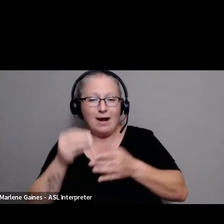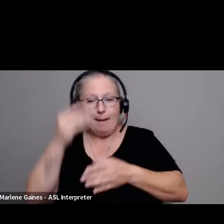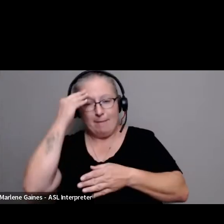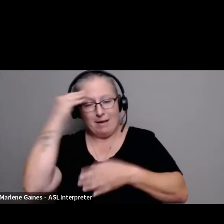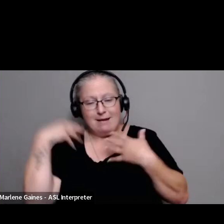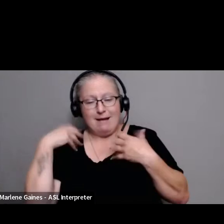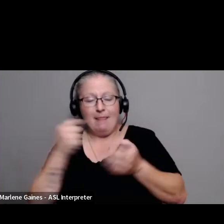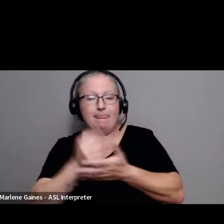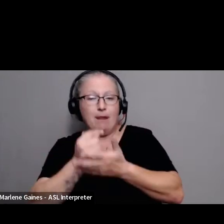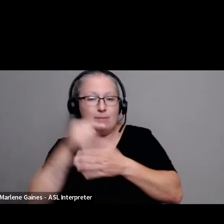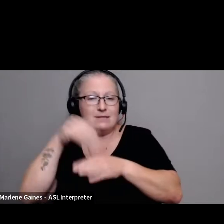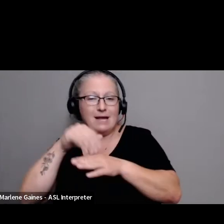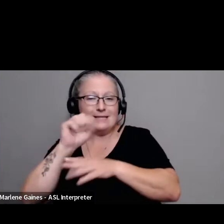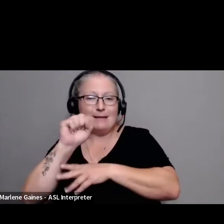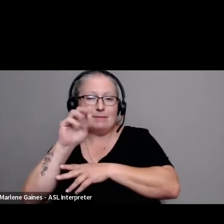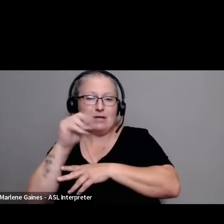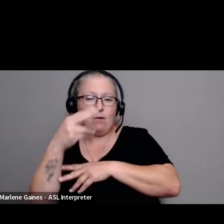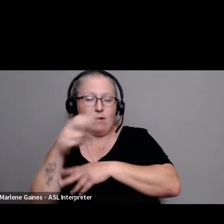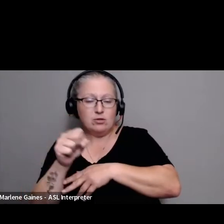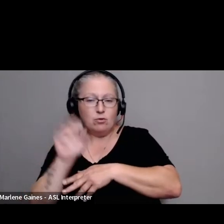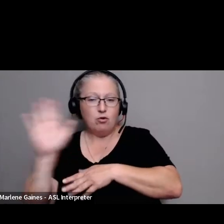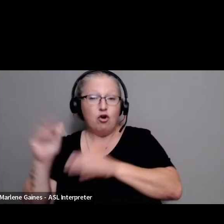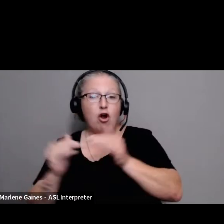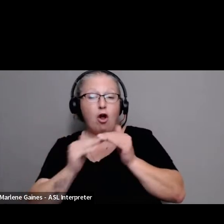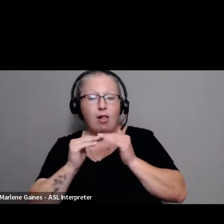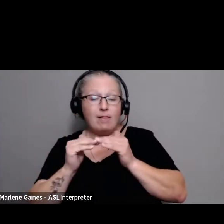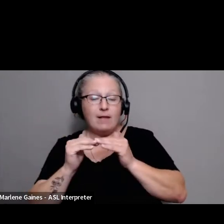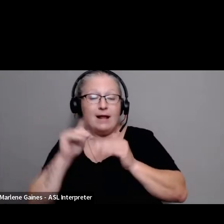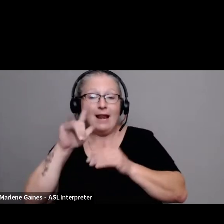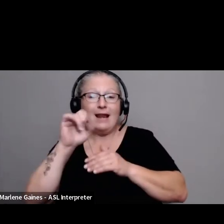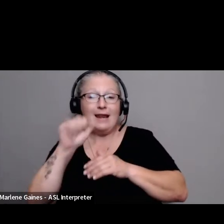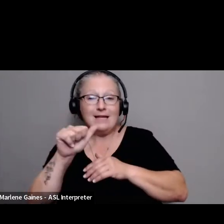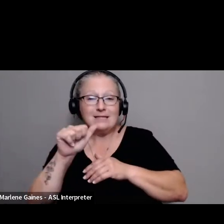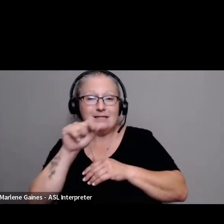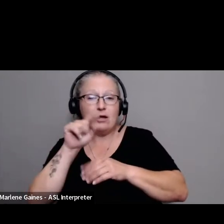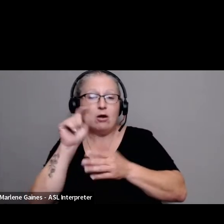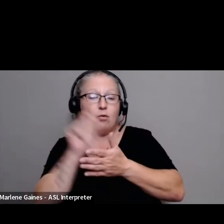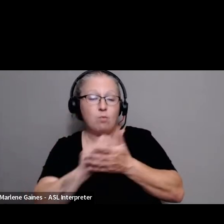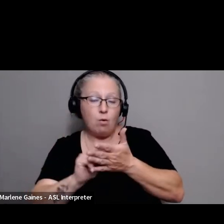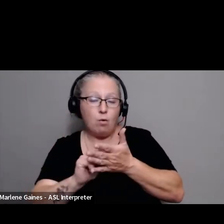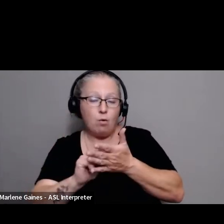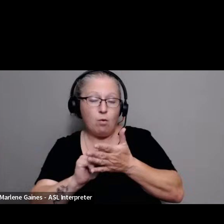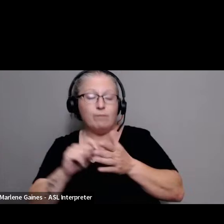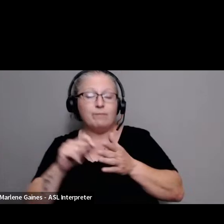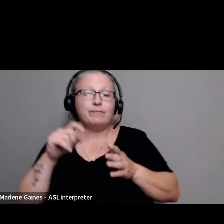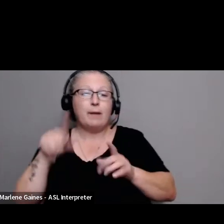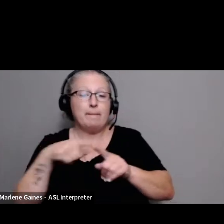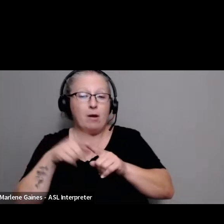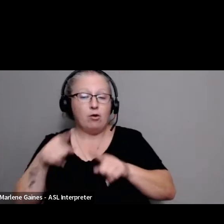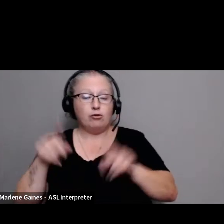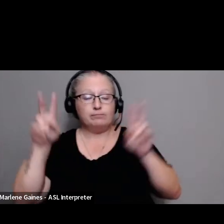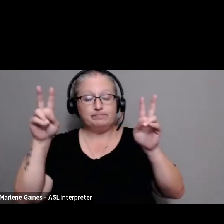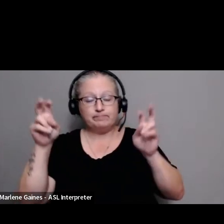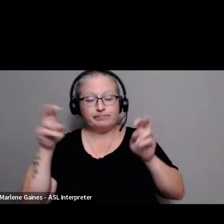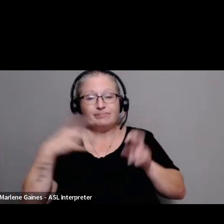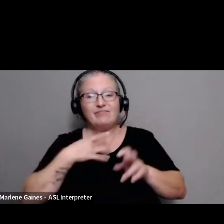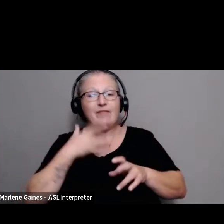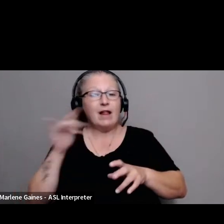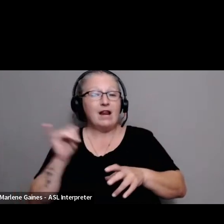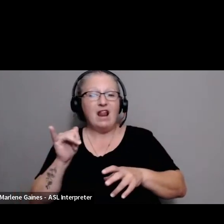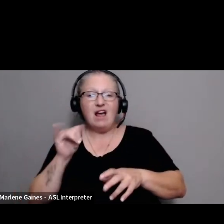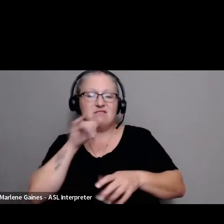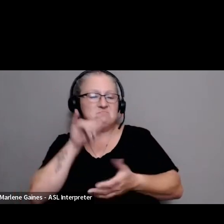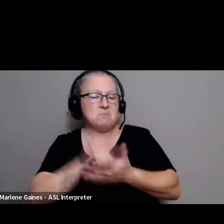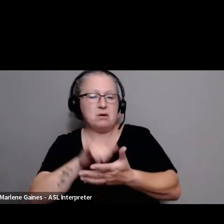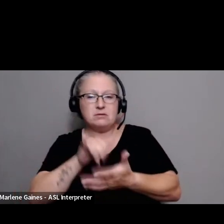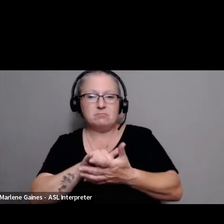San Mateo High. Her colleague, Lisa Windes, wrote this in her nomination, quote, "It feels impossible to